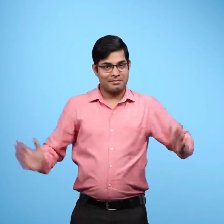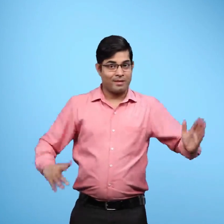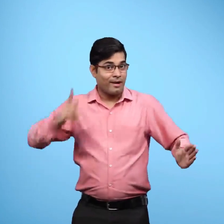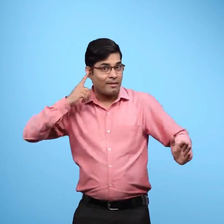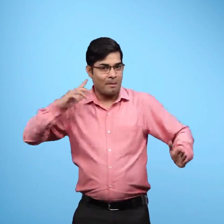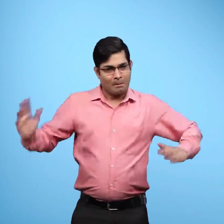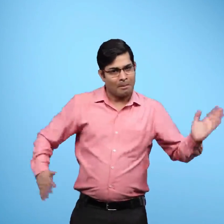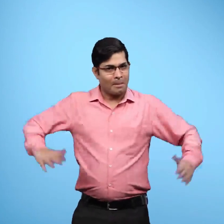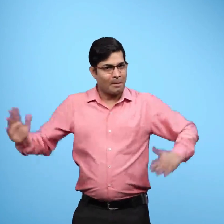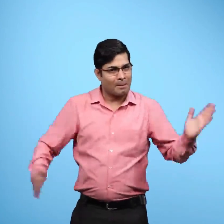dholak.